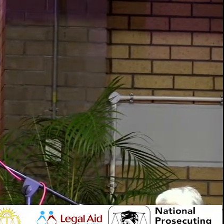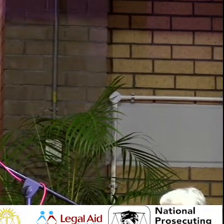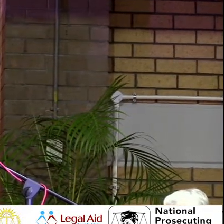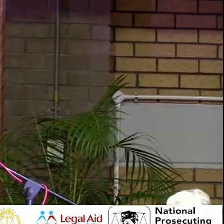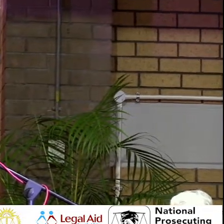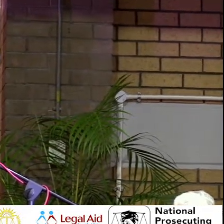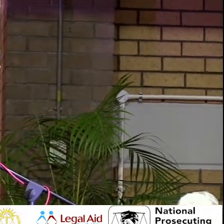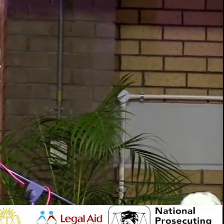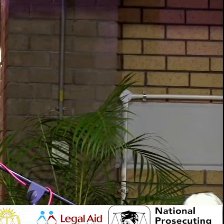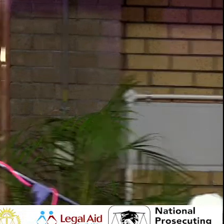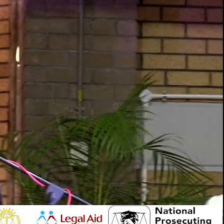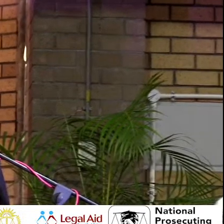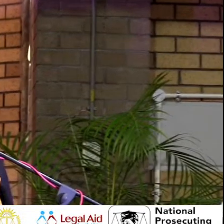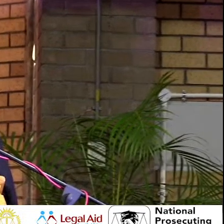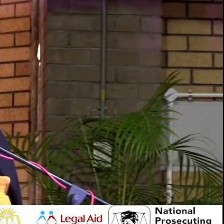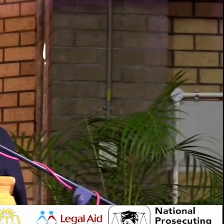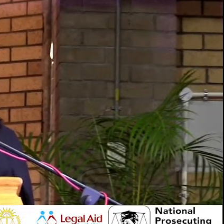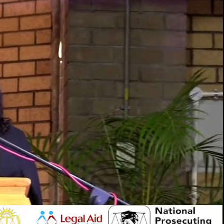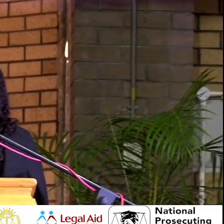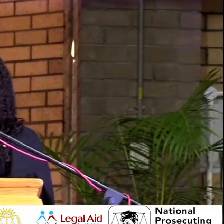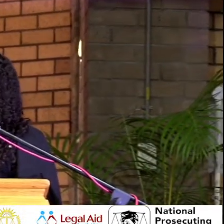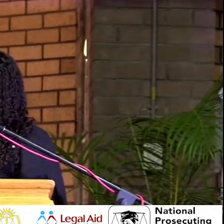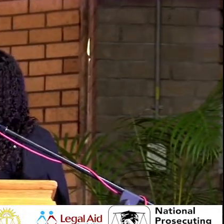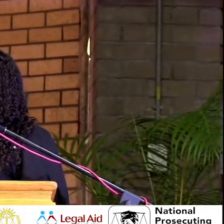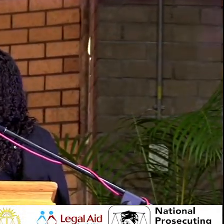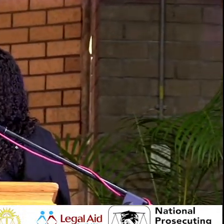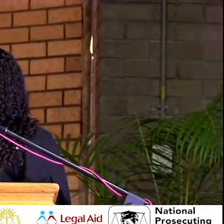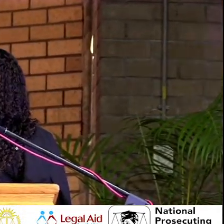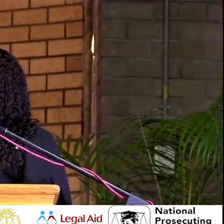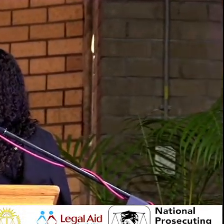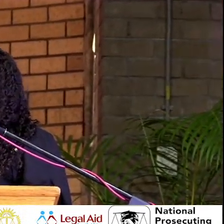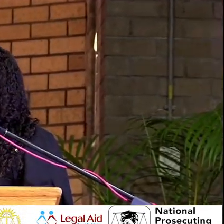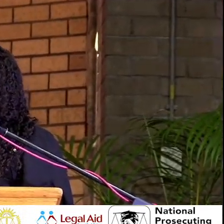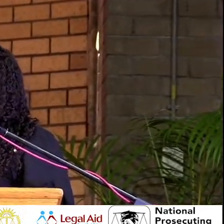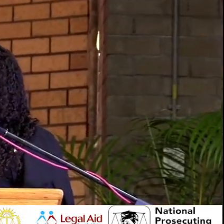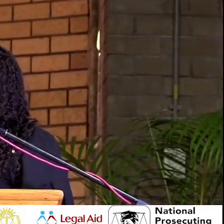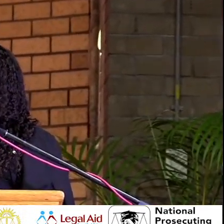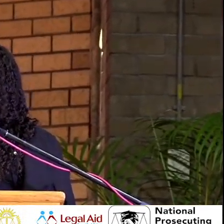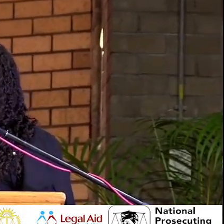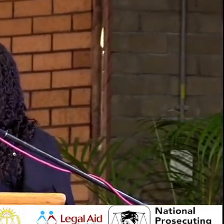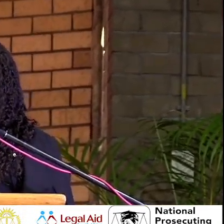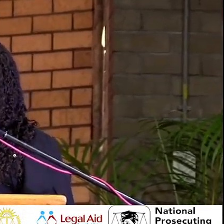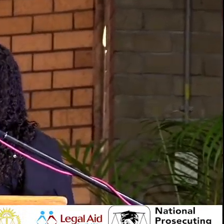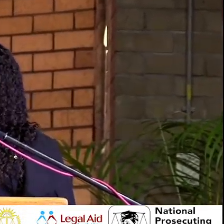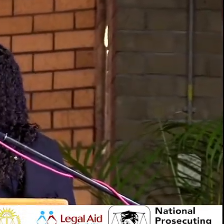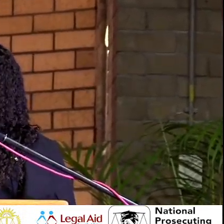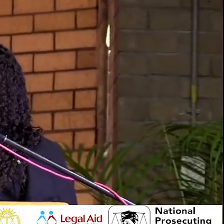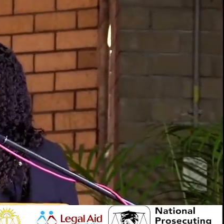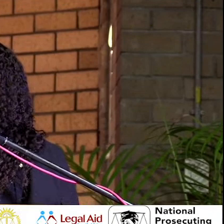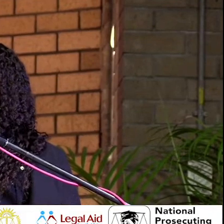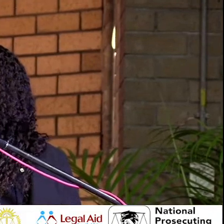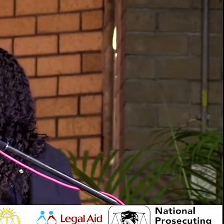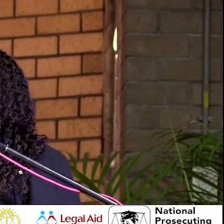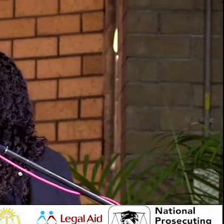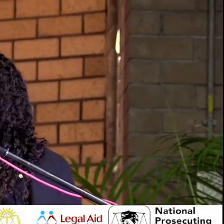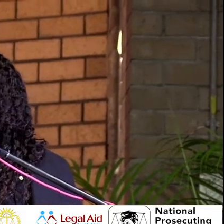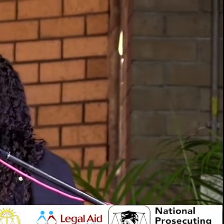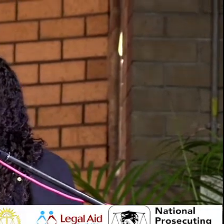nalento abantu baqhela bazazi indawo yakho. Akho mntu oyazi indawo yakho. Xa ufuna uthetha, thetha. U-Legal